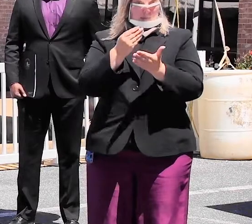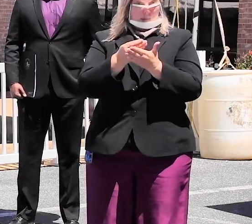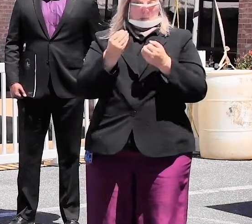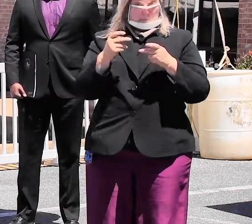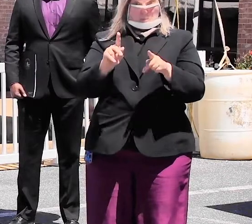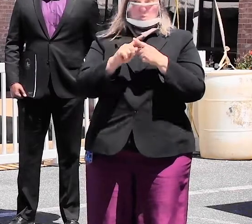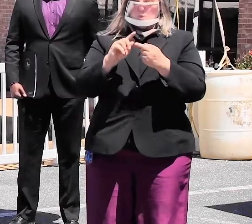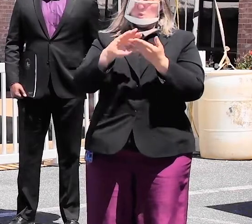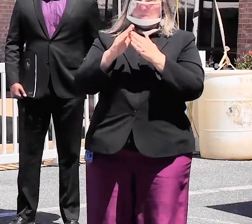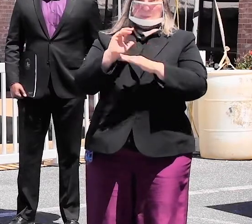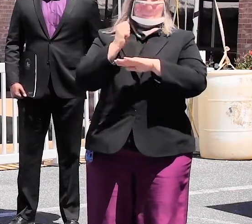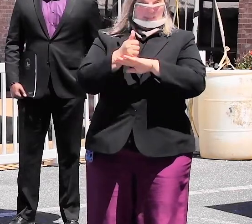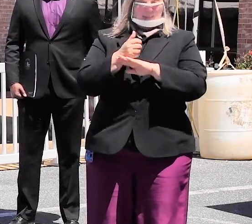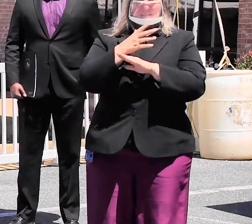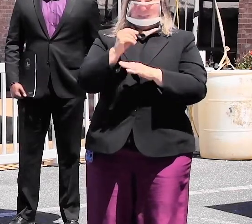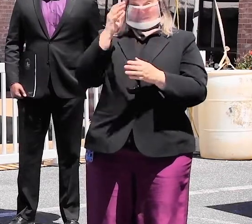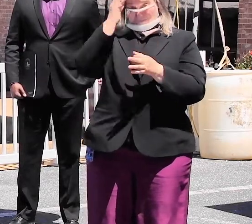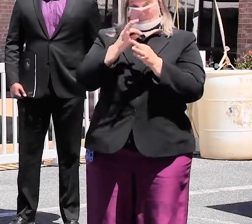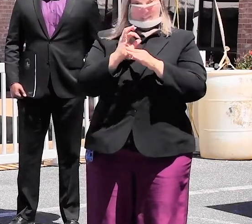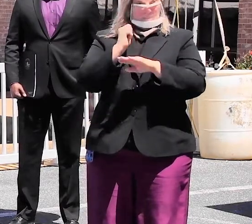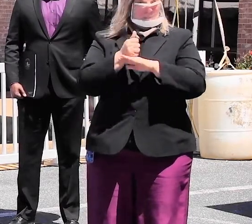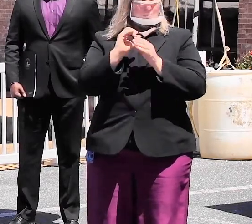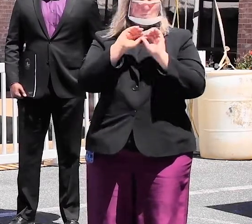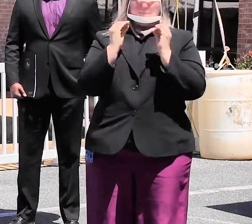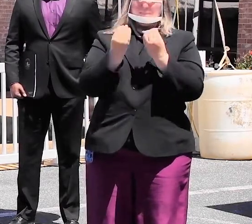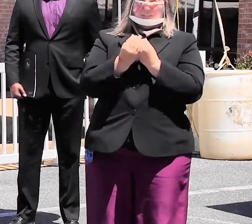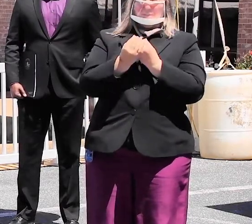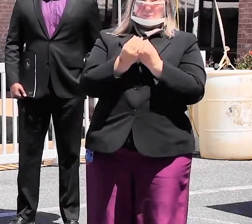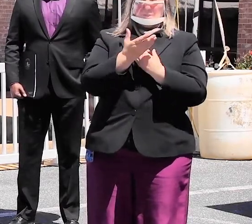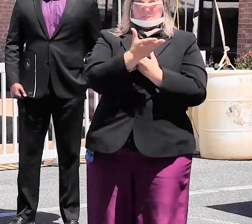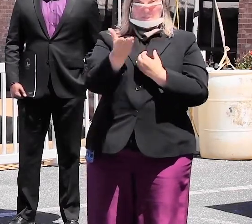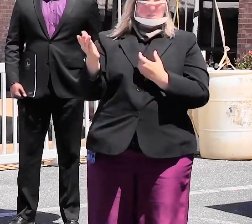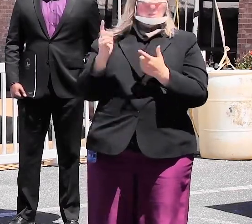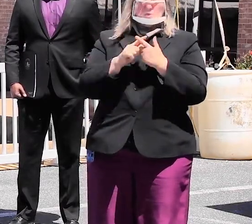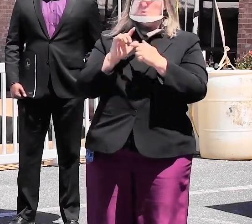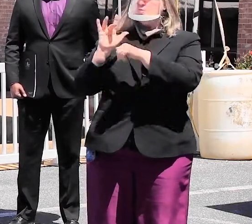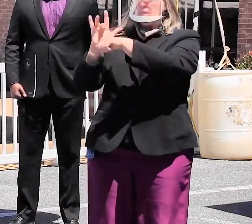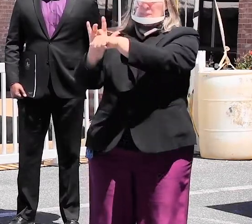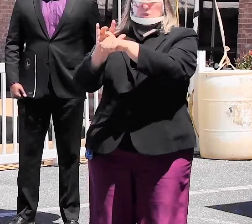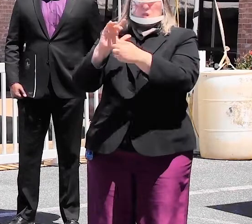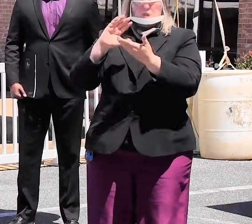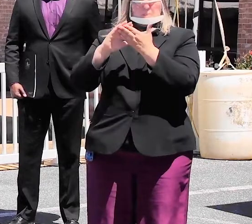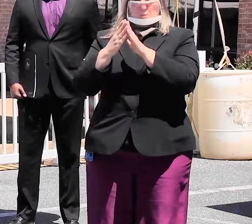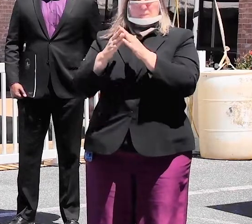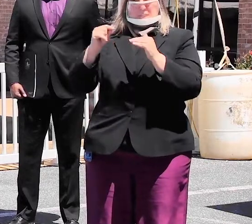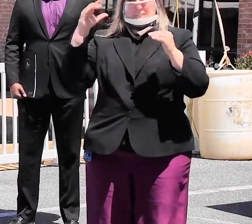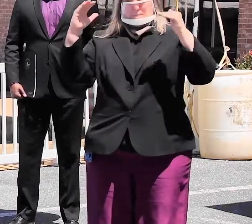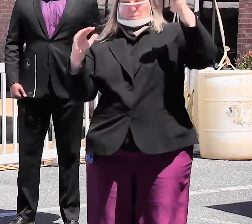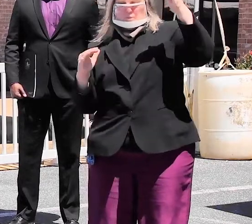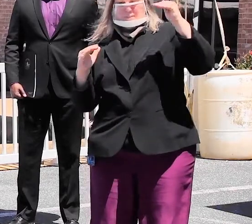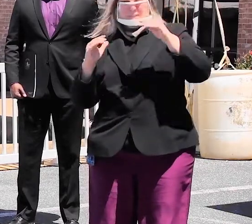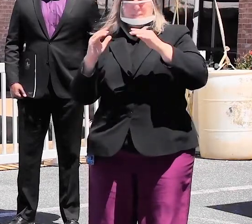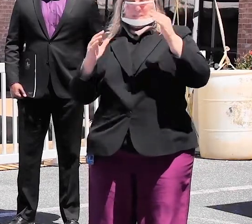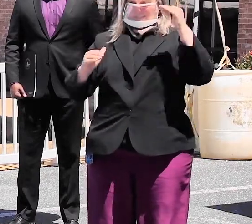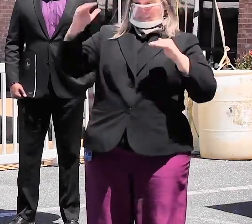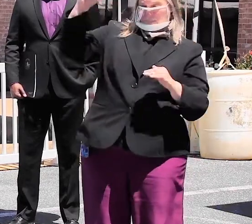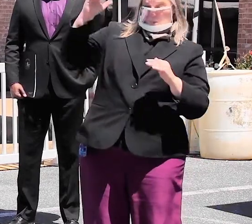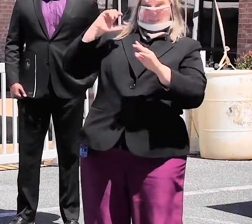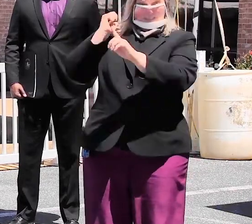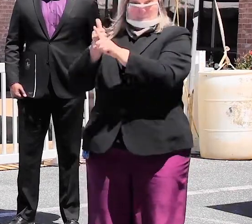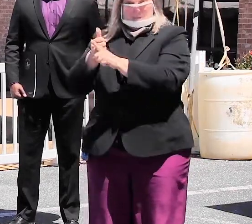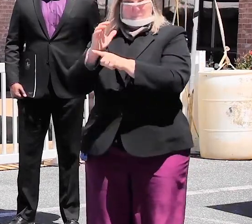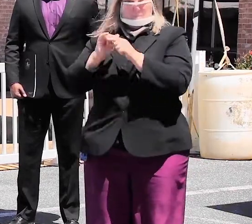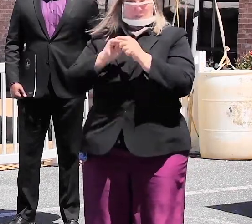to community-based and faith-based organizations to reach communities disproportionately impacted by